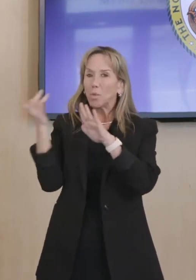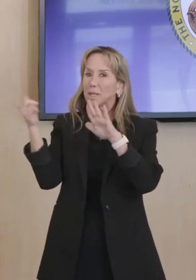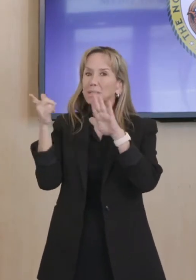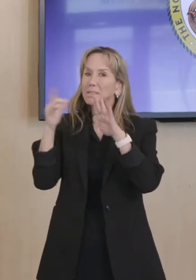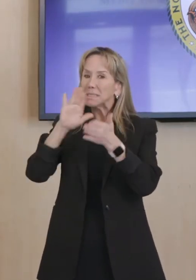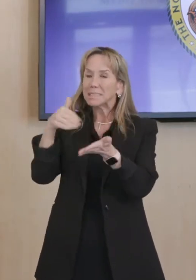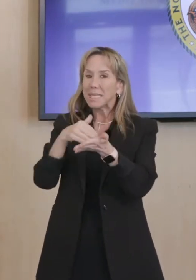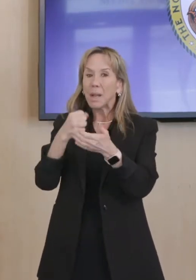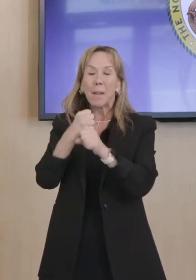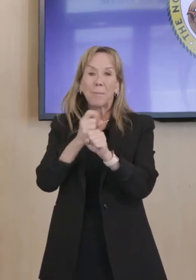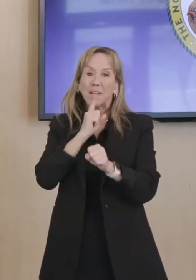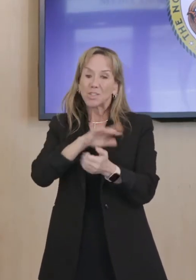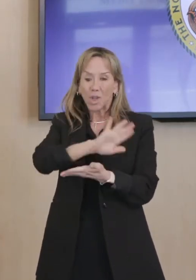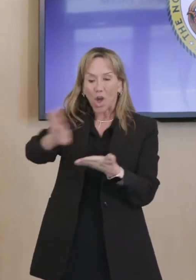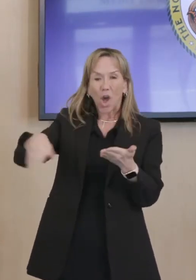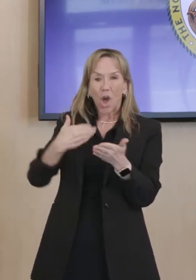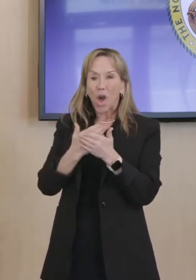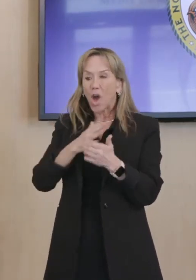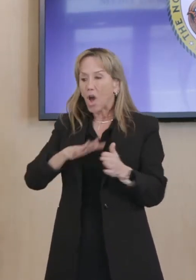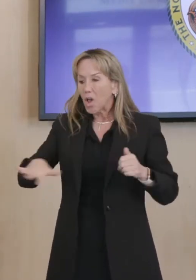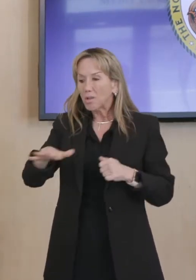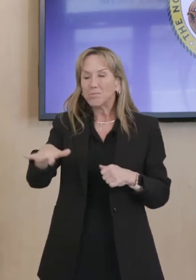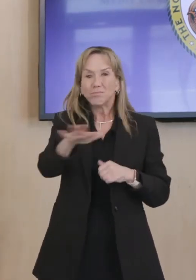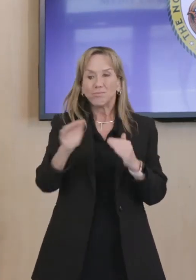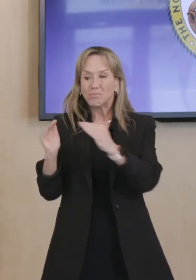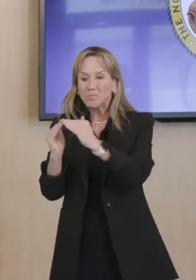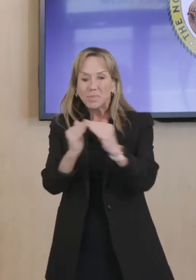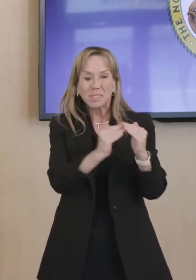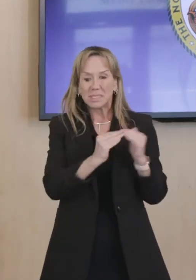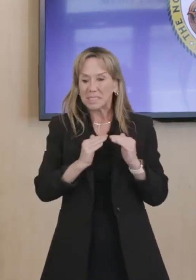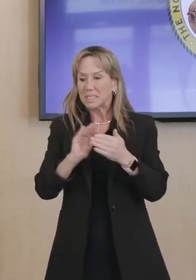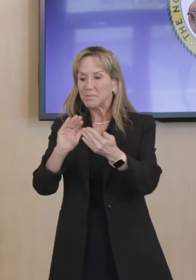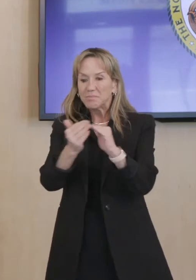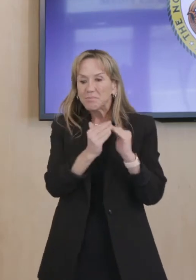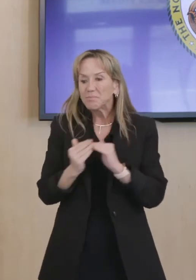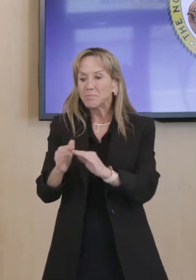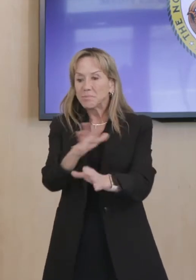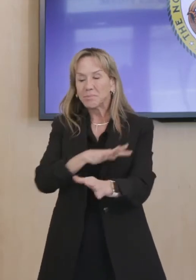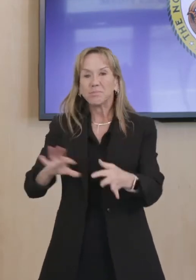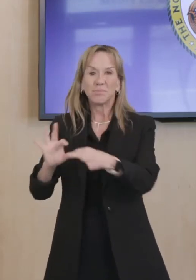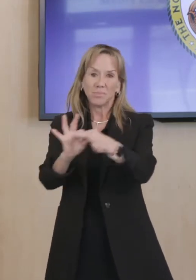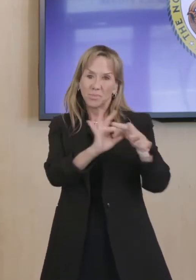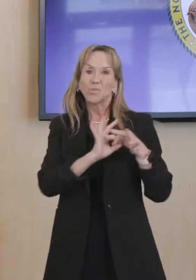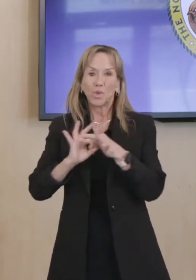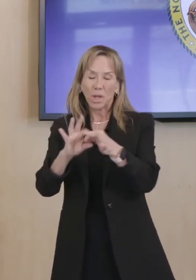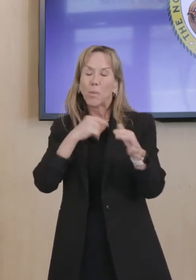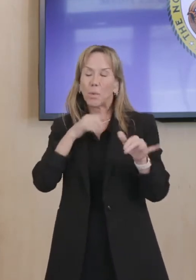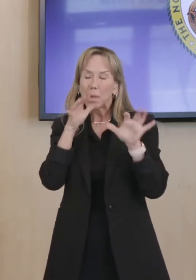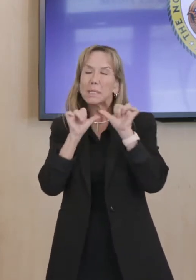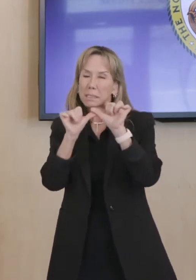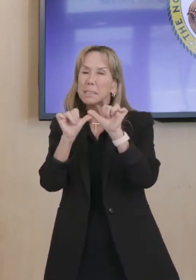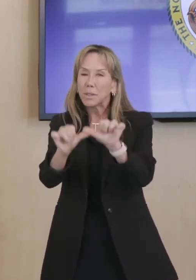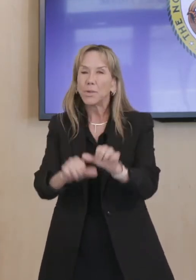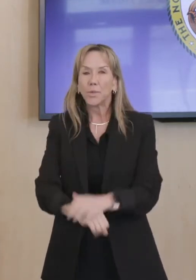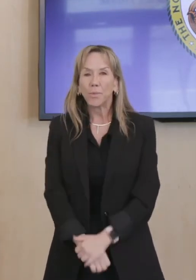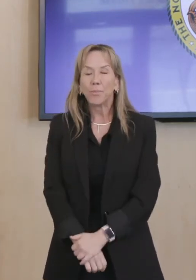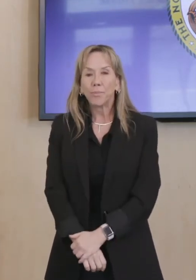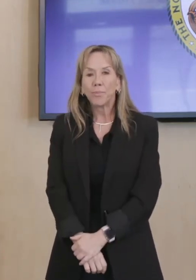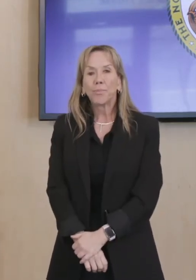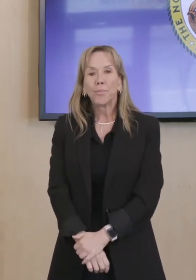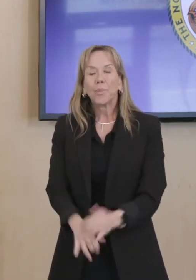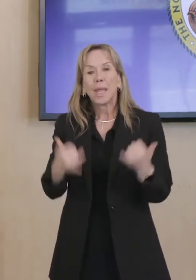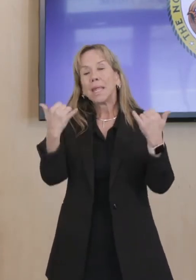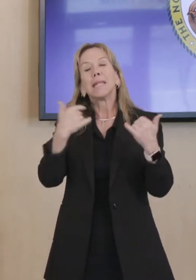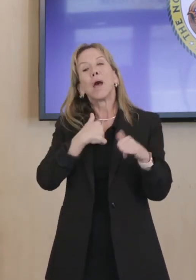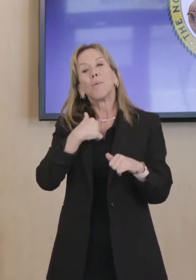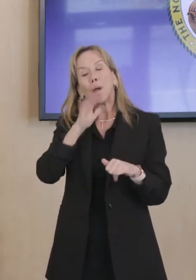here to ensure that all of our entities and jurisdictions are coordinated, and those will obviously continue. Quickly, we will walk you through